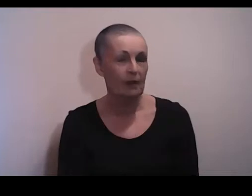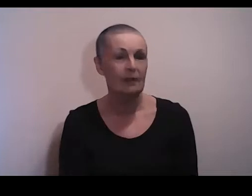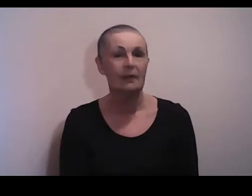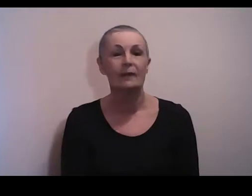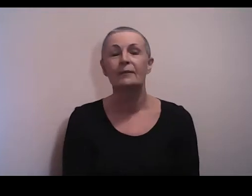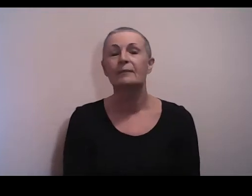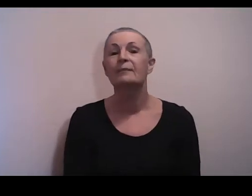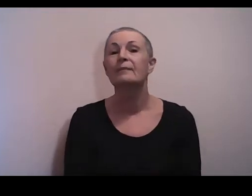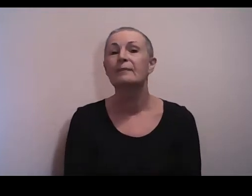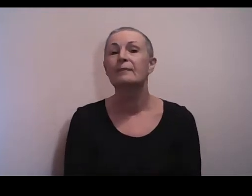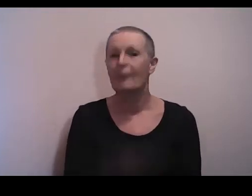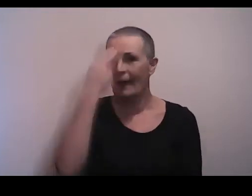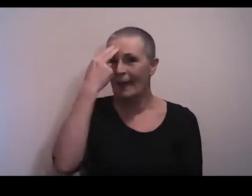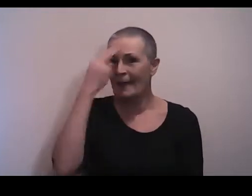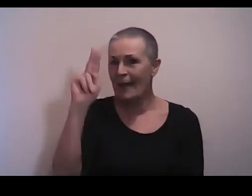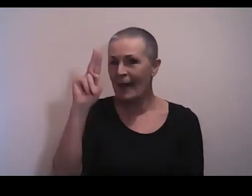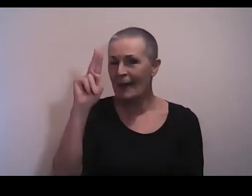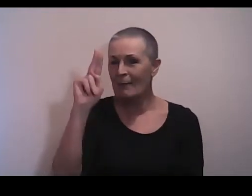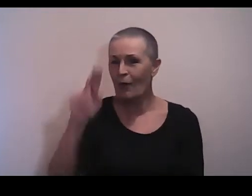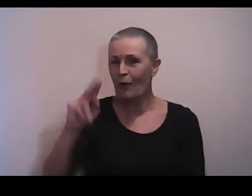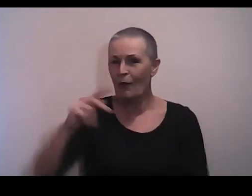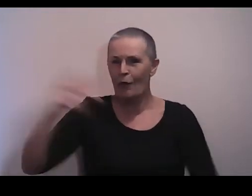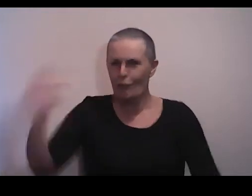It's called rolling the arms.